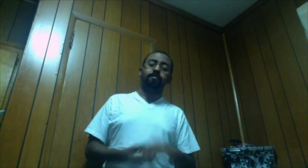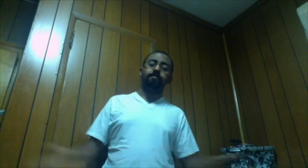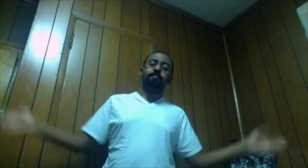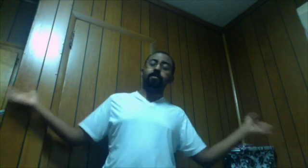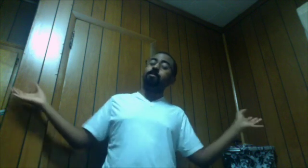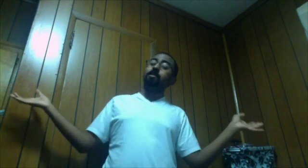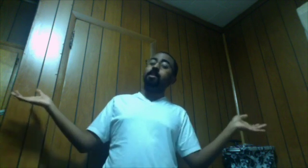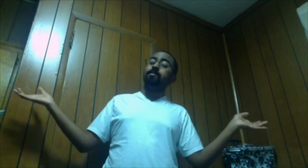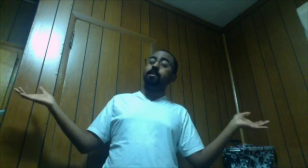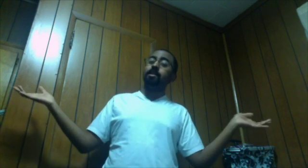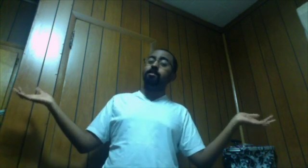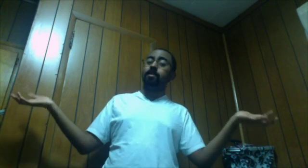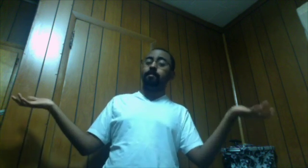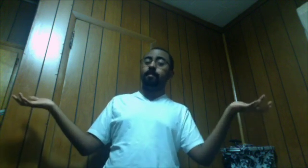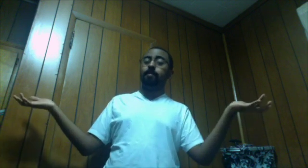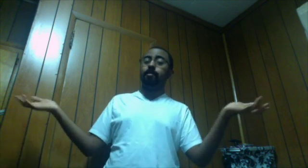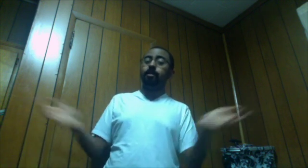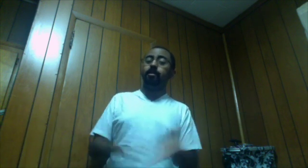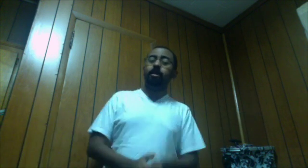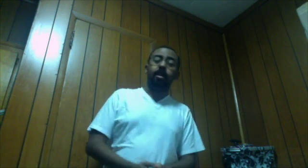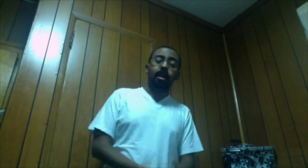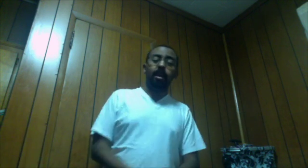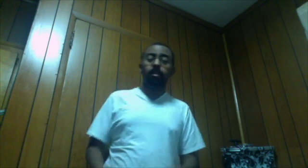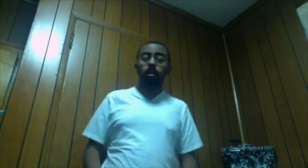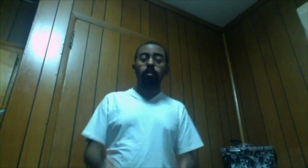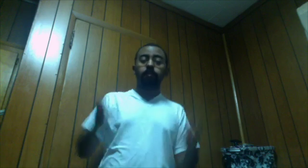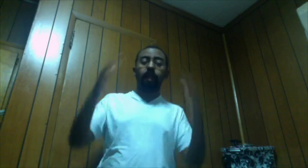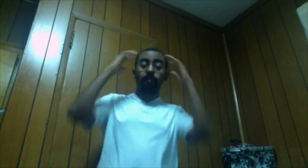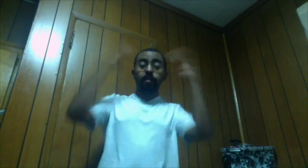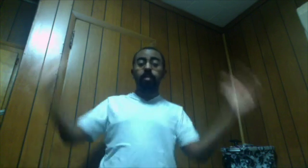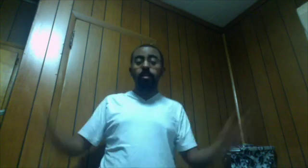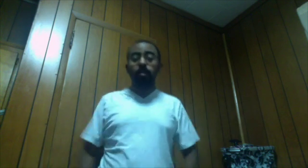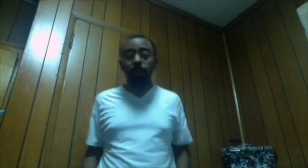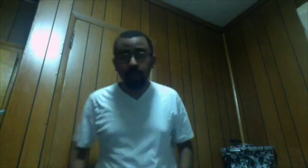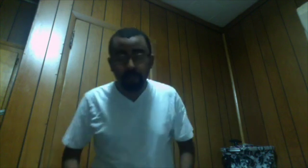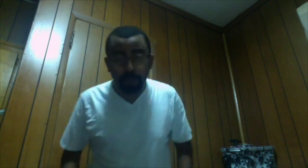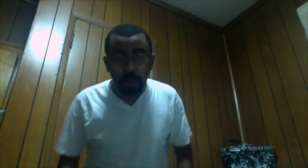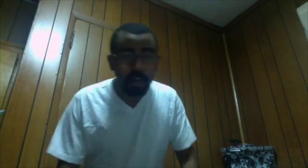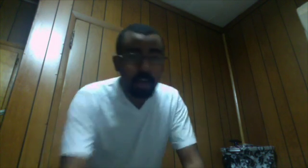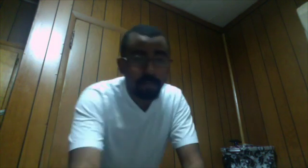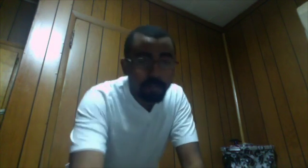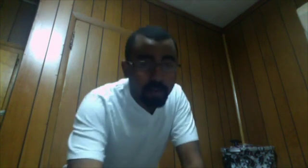The story gets really interesting from that point on. And it's already 5 minutes in. Holy fuck, I have to be quick.